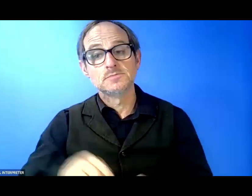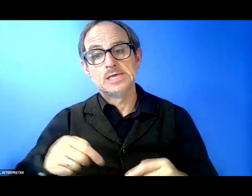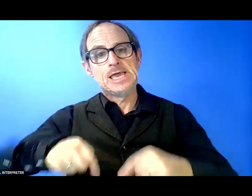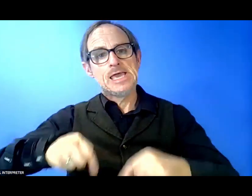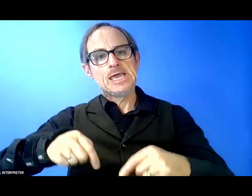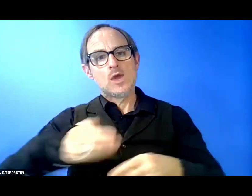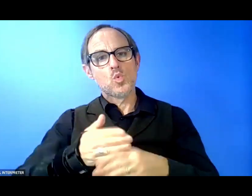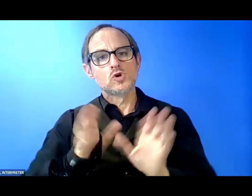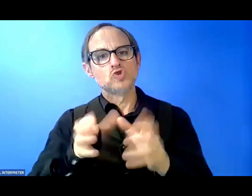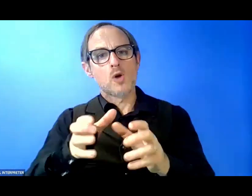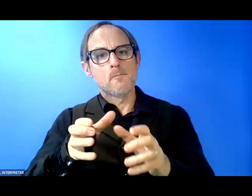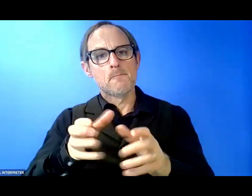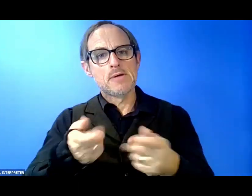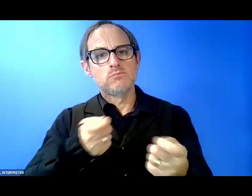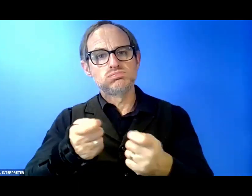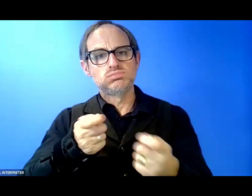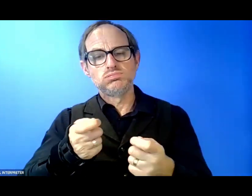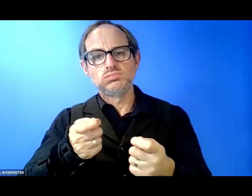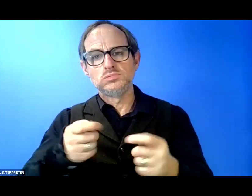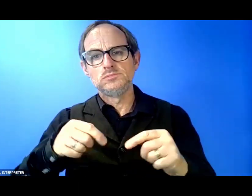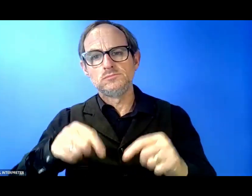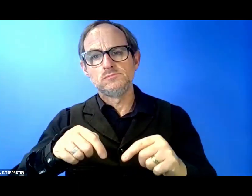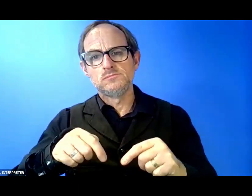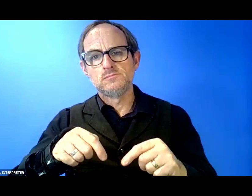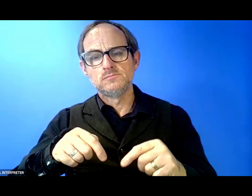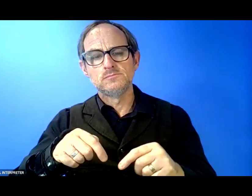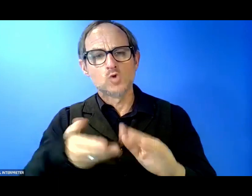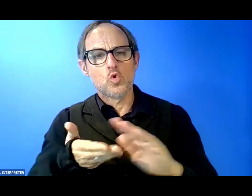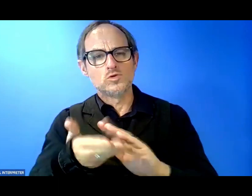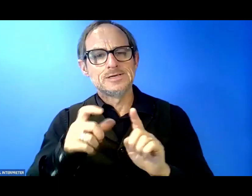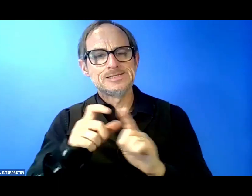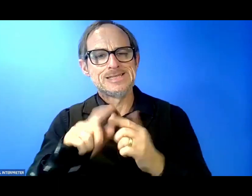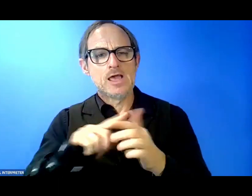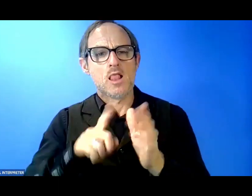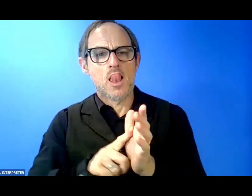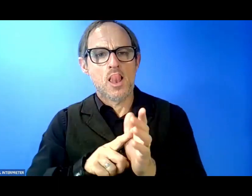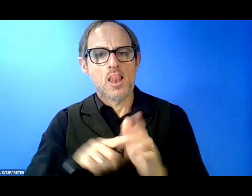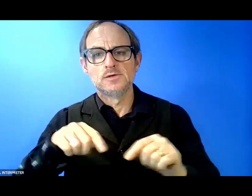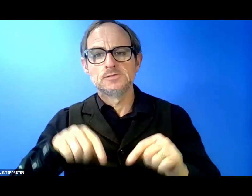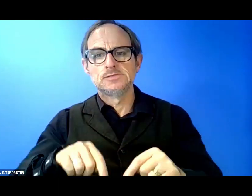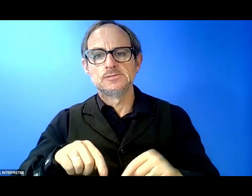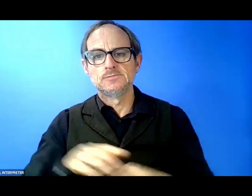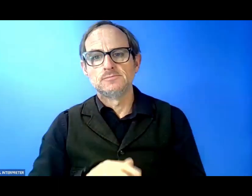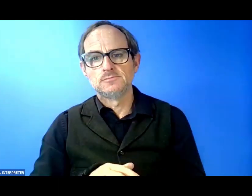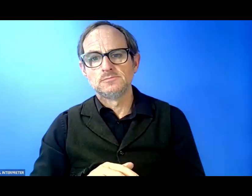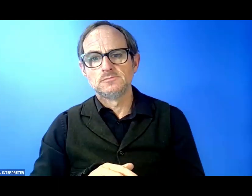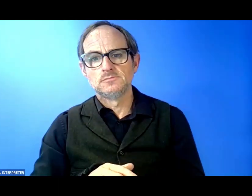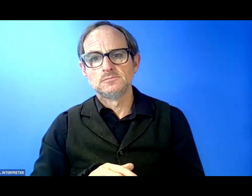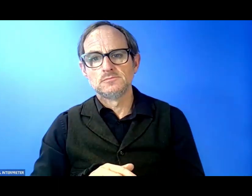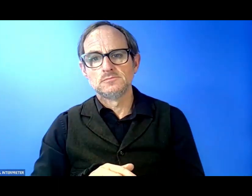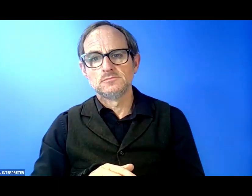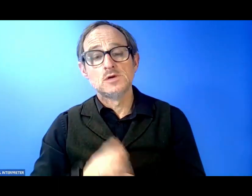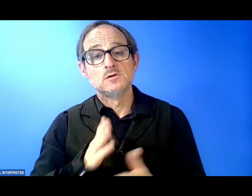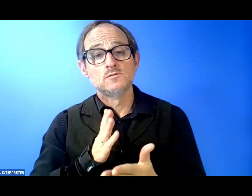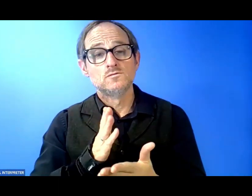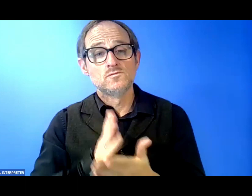inspired by the Sparkling Connections and the deal. So for me, it's the first takeaway. It's an